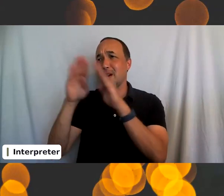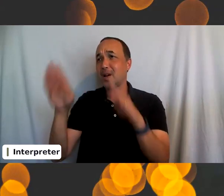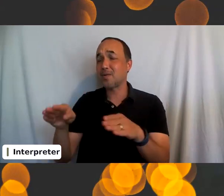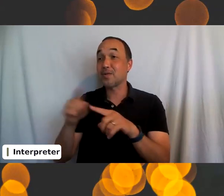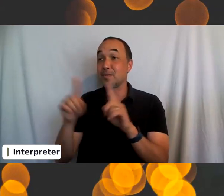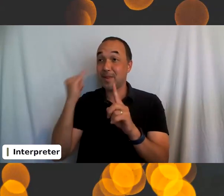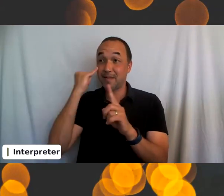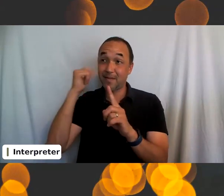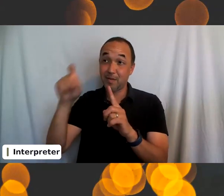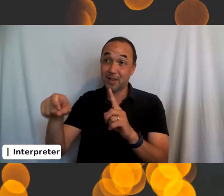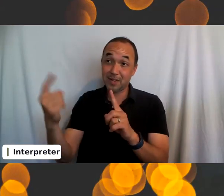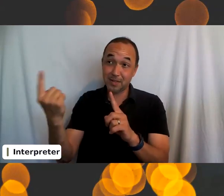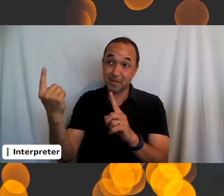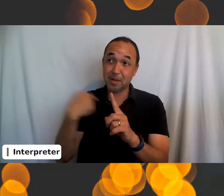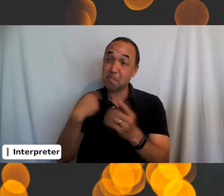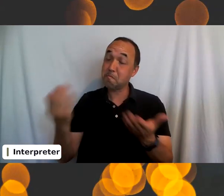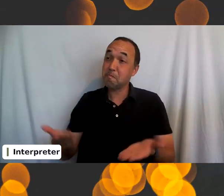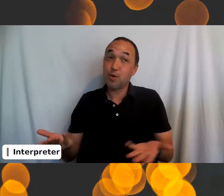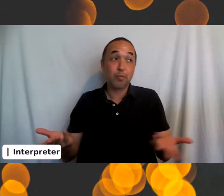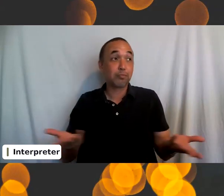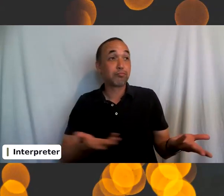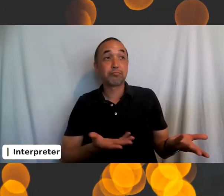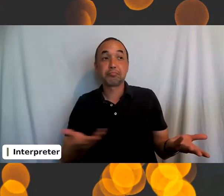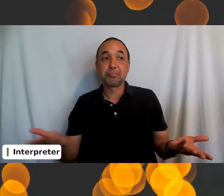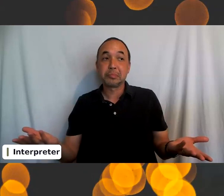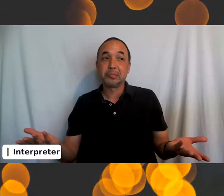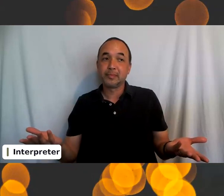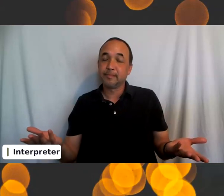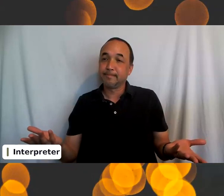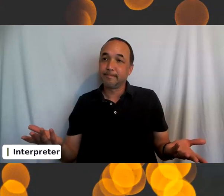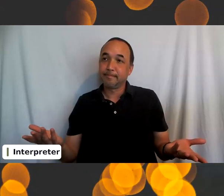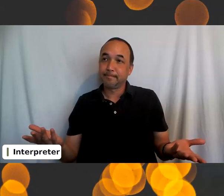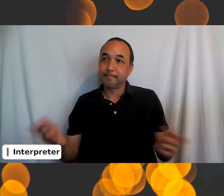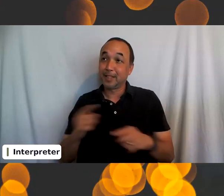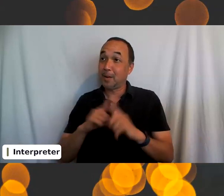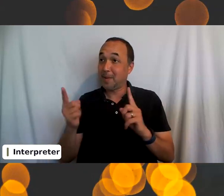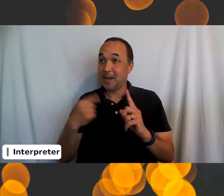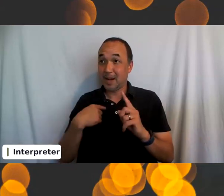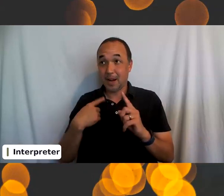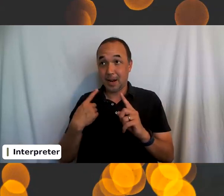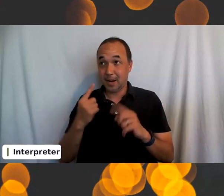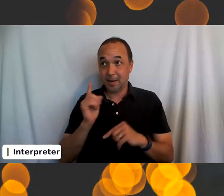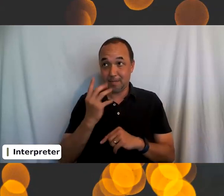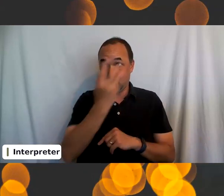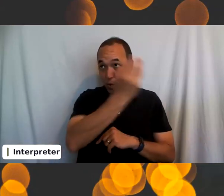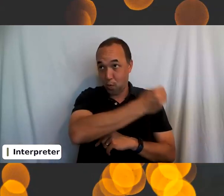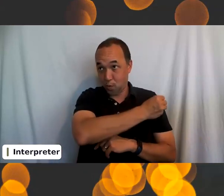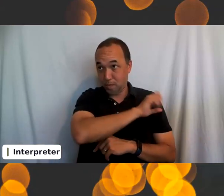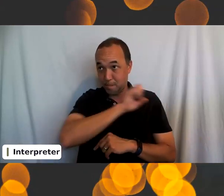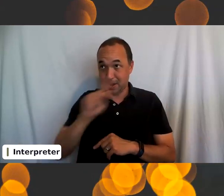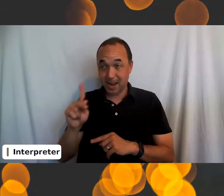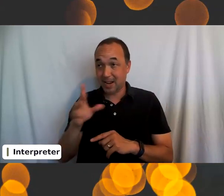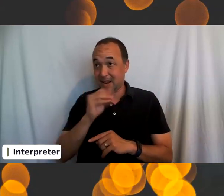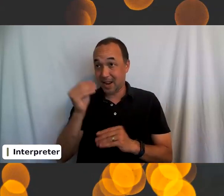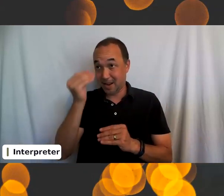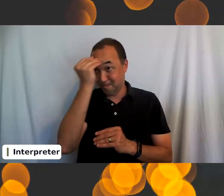you need, I'm here. But I come and go, and just, fair warning, it's very boring around